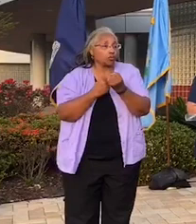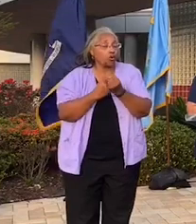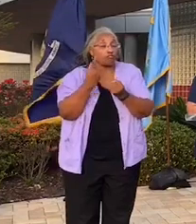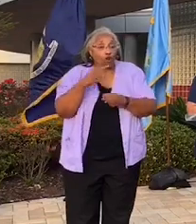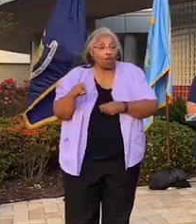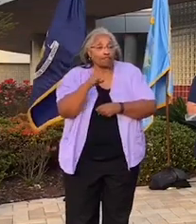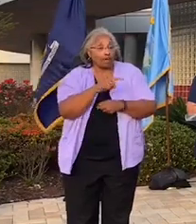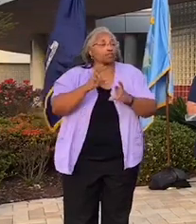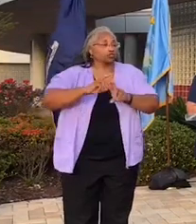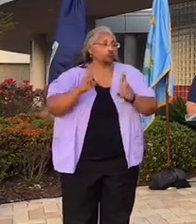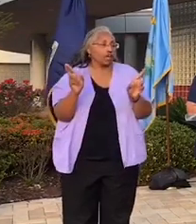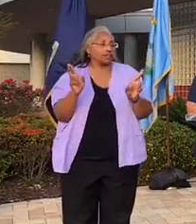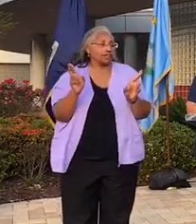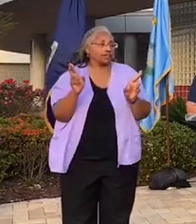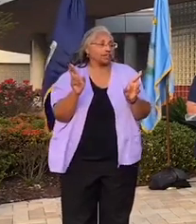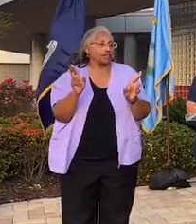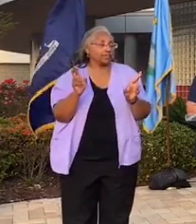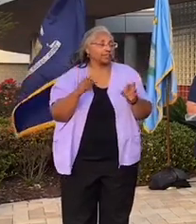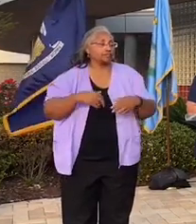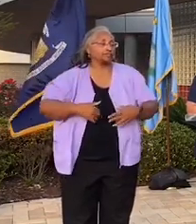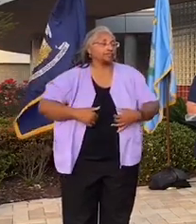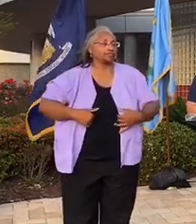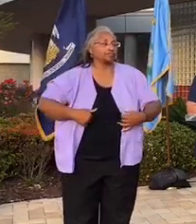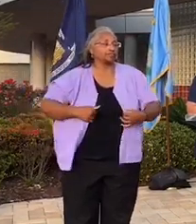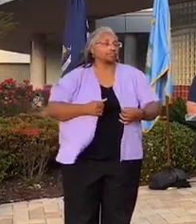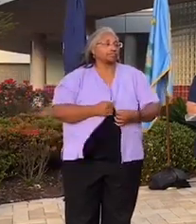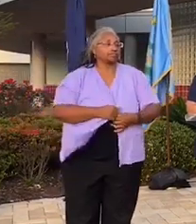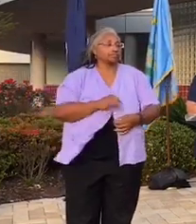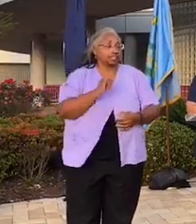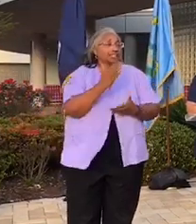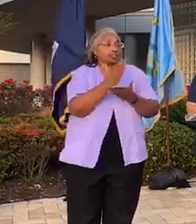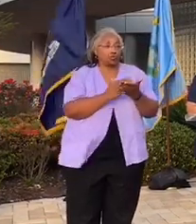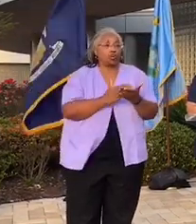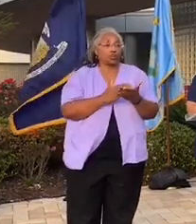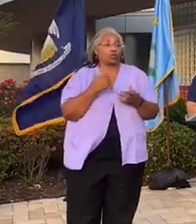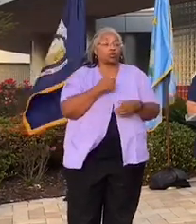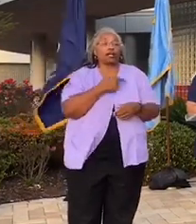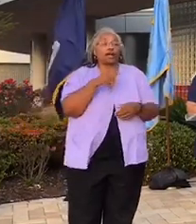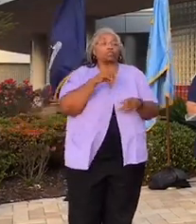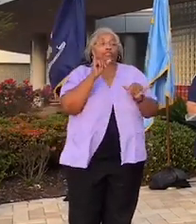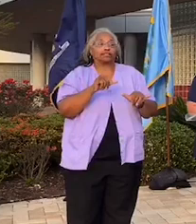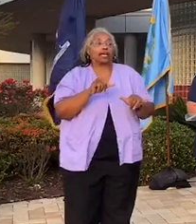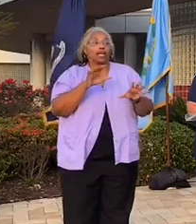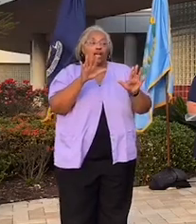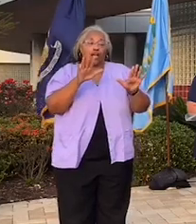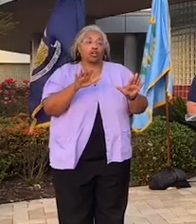go will be seamless. And that's a part of this. We have to stay calm, stay